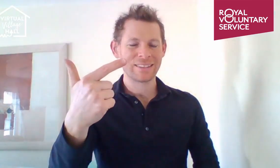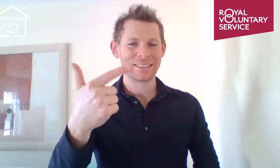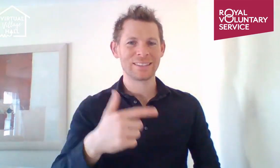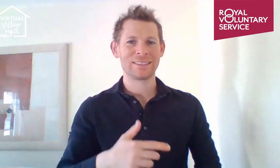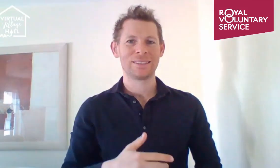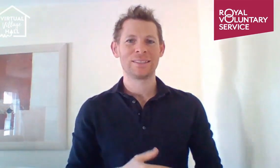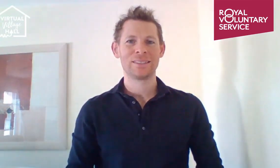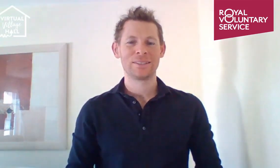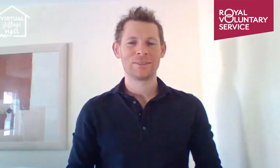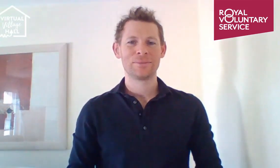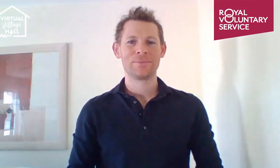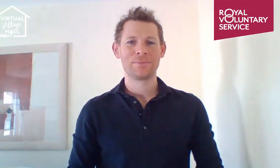and number seven,